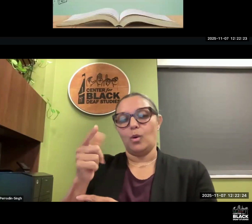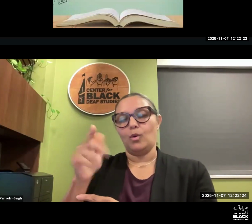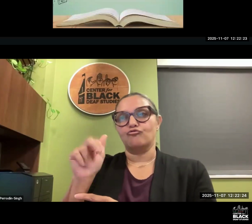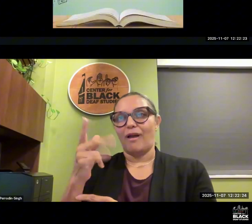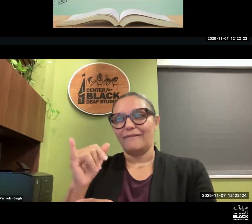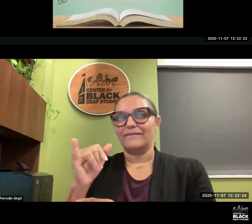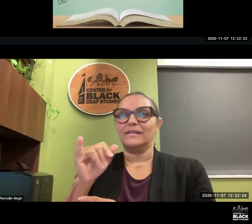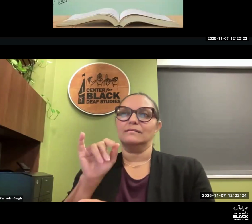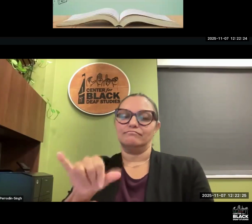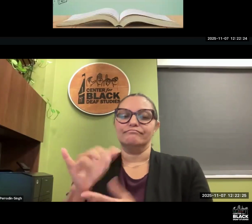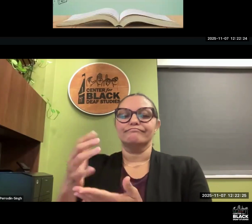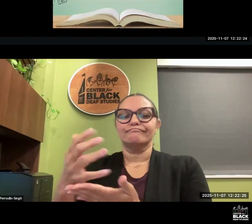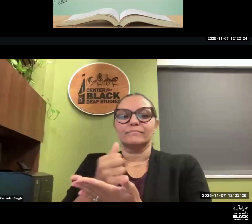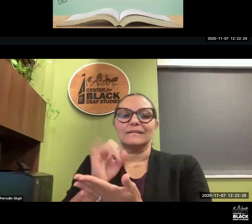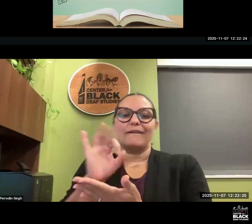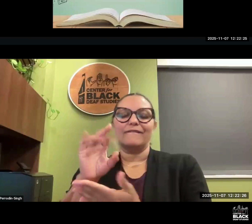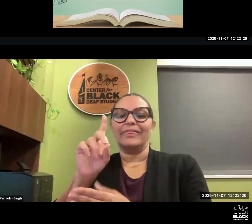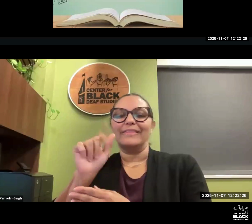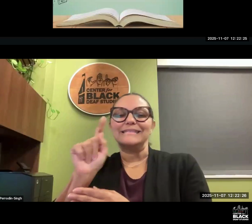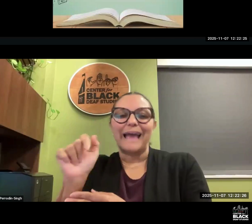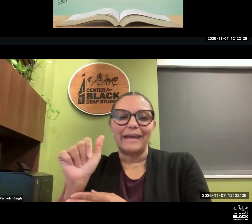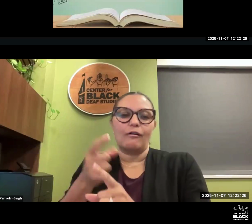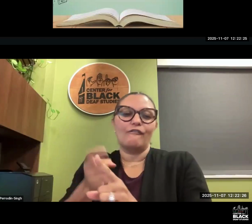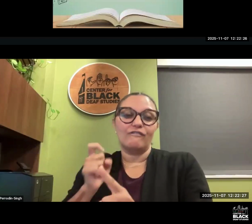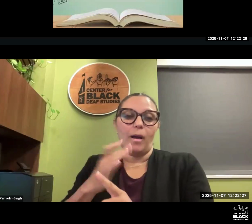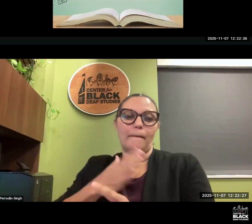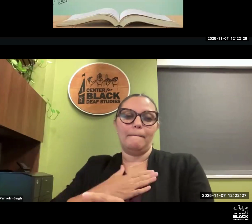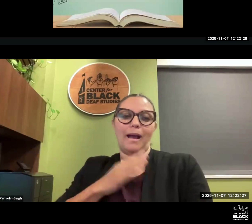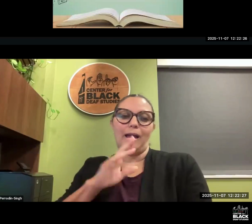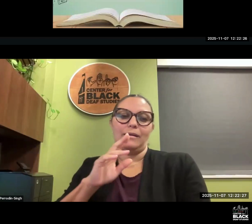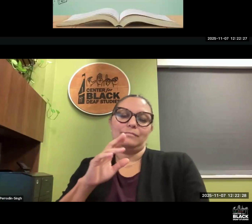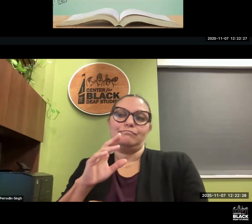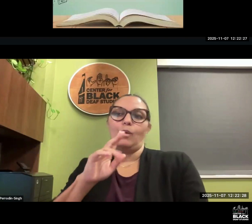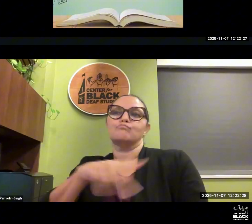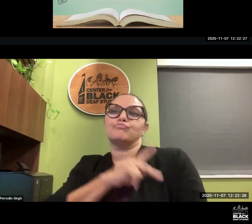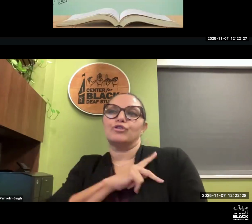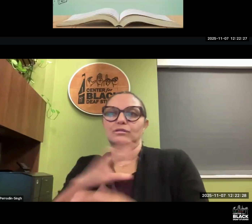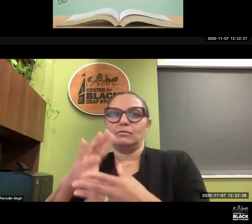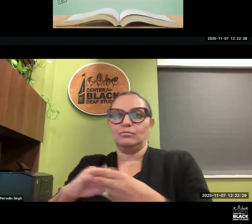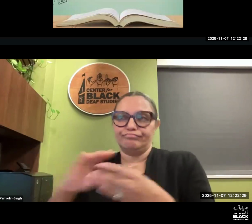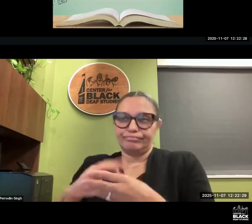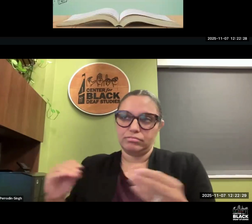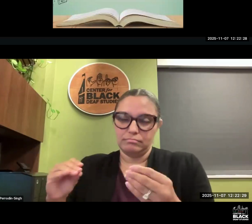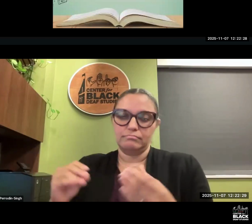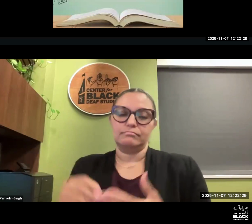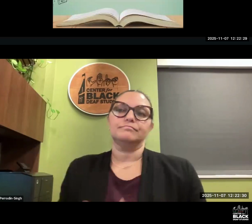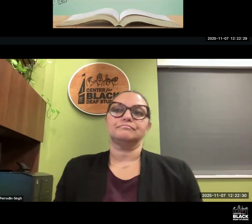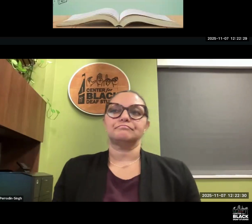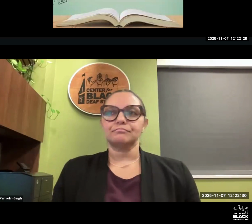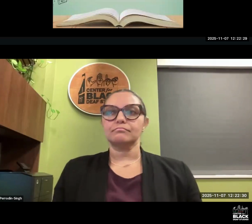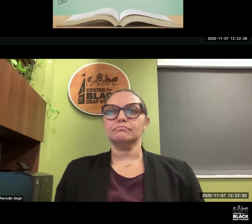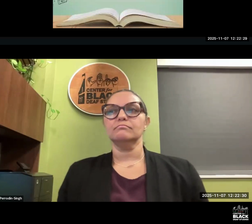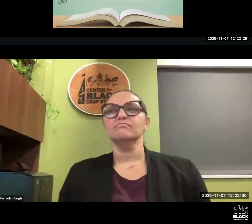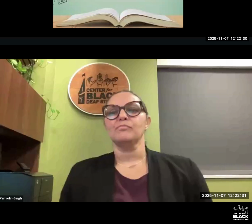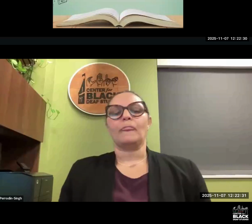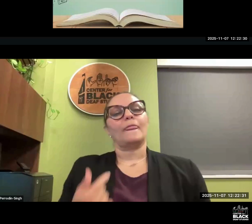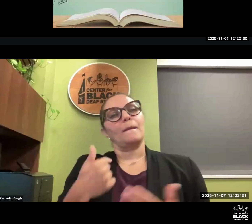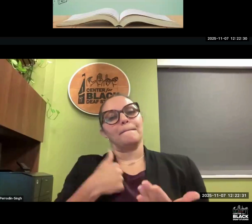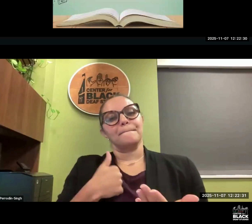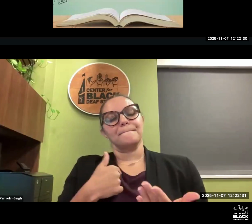story, and the ethnography, which is the collection of data from my own personal